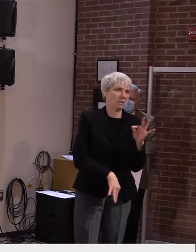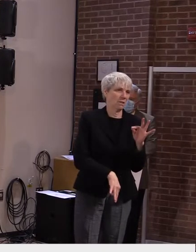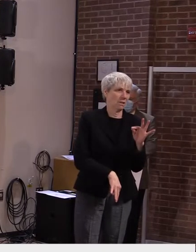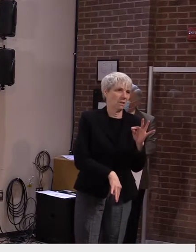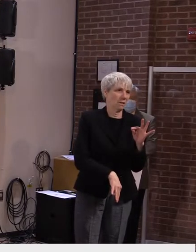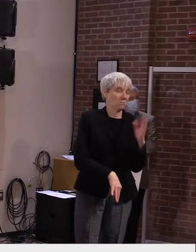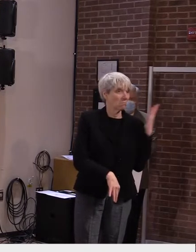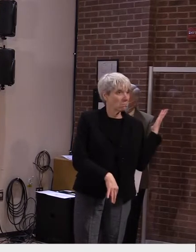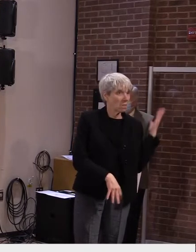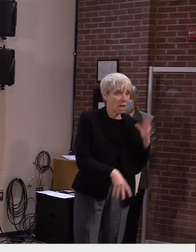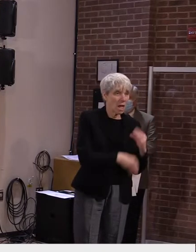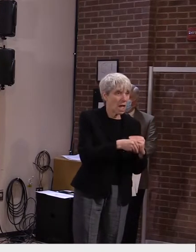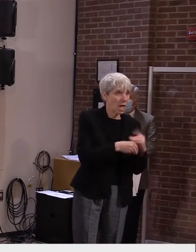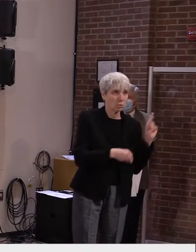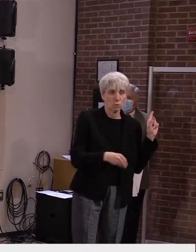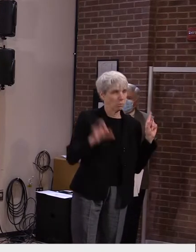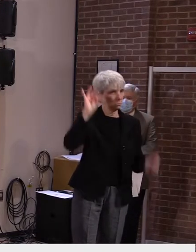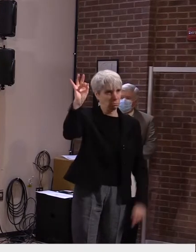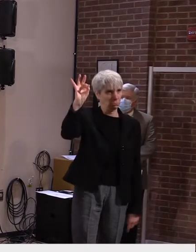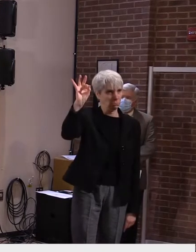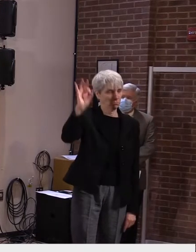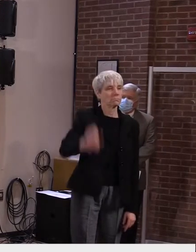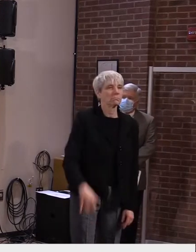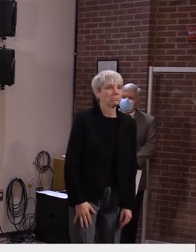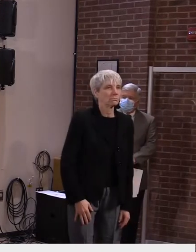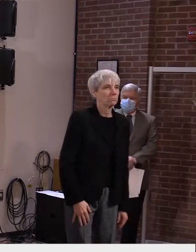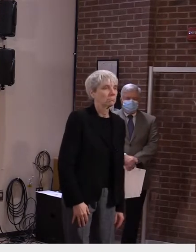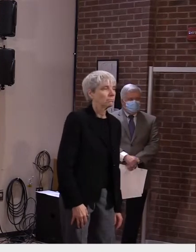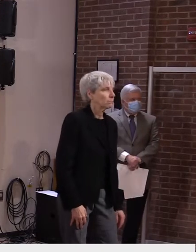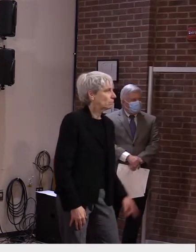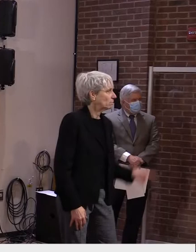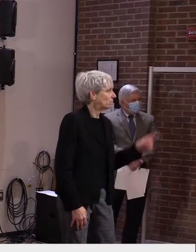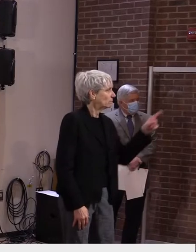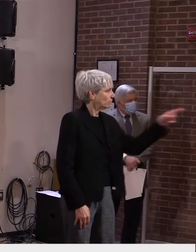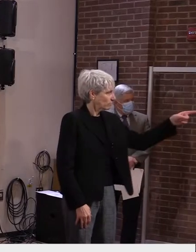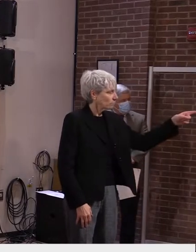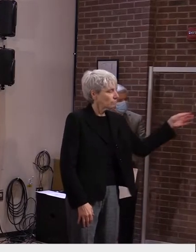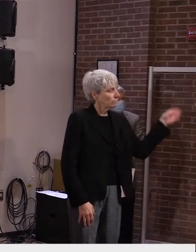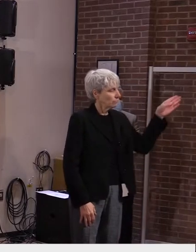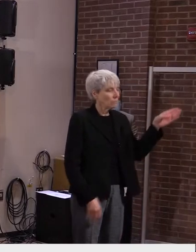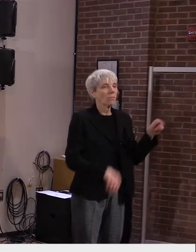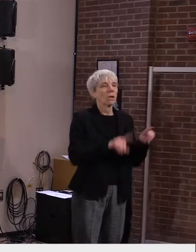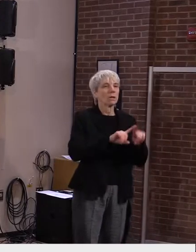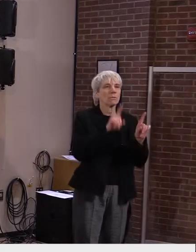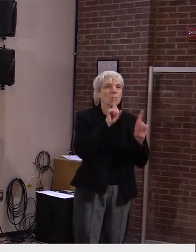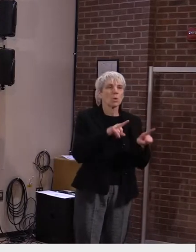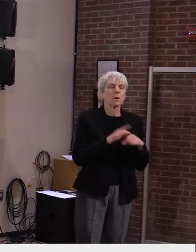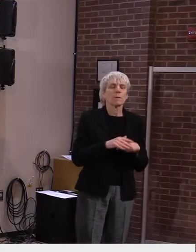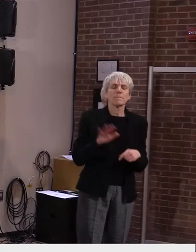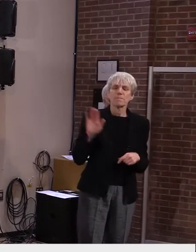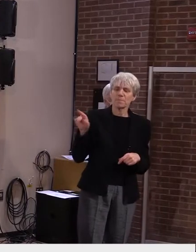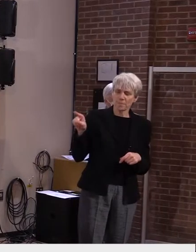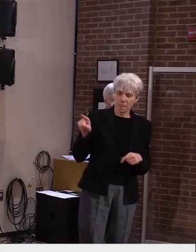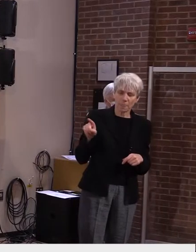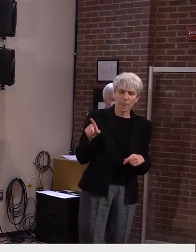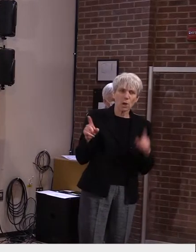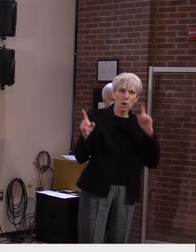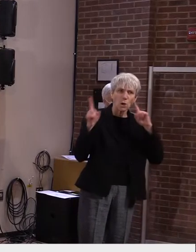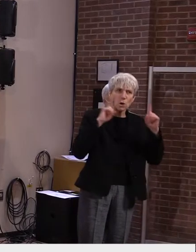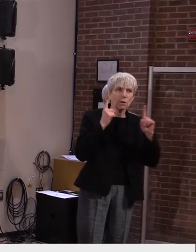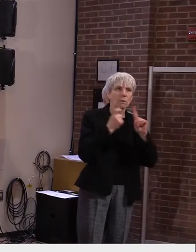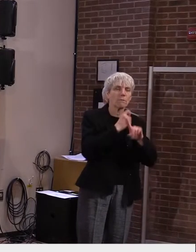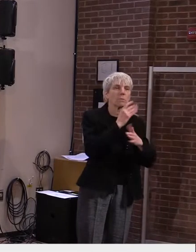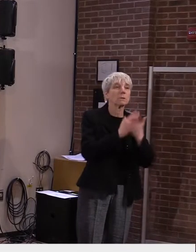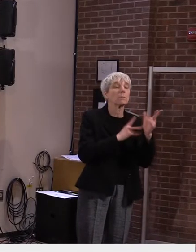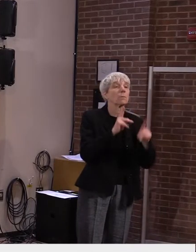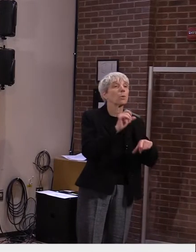Anything you want to add, Secretary Smith? Okay. Going off of that, we are hearing from some folks at UVM Med